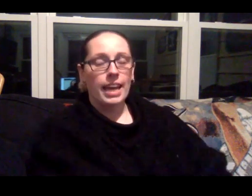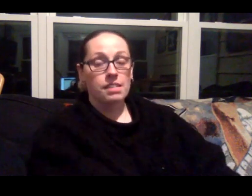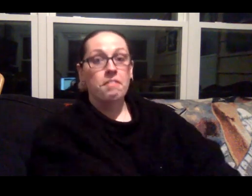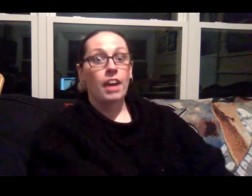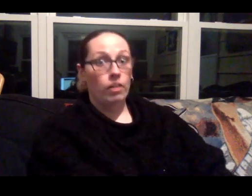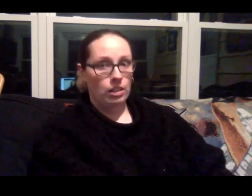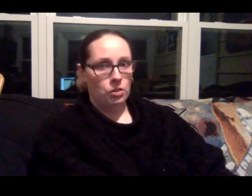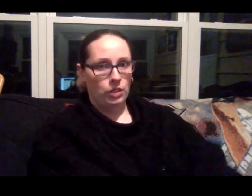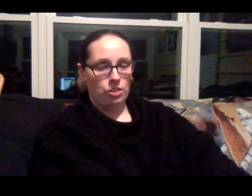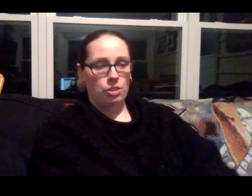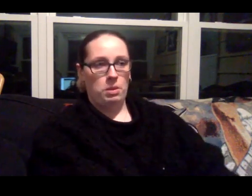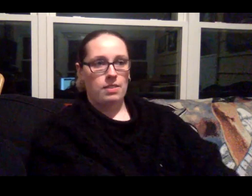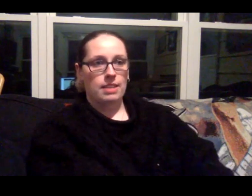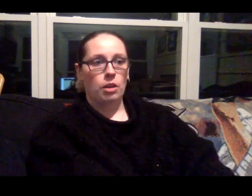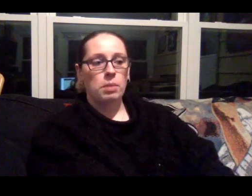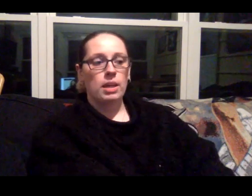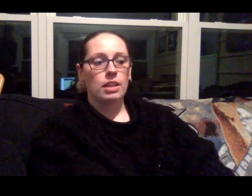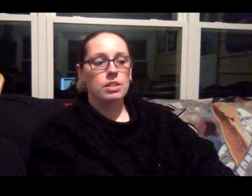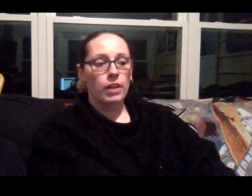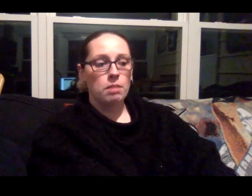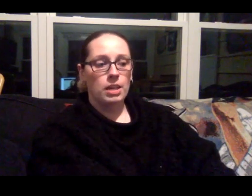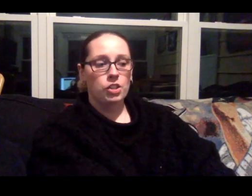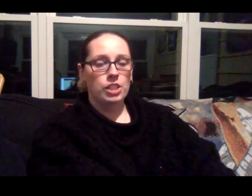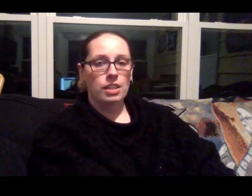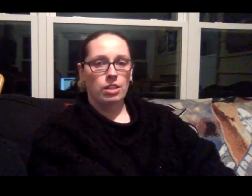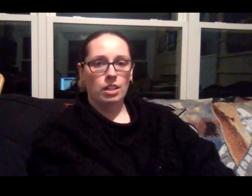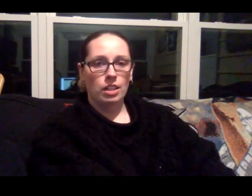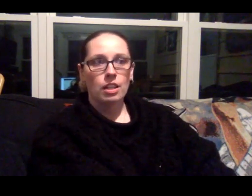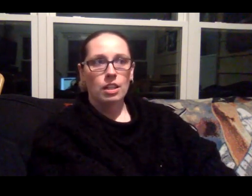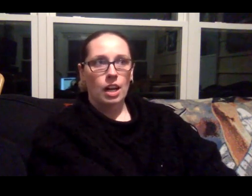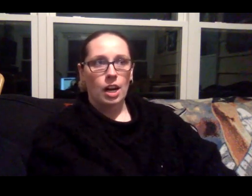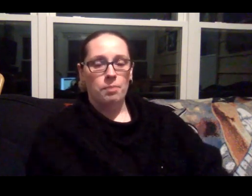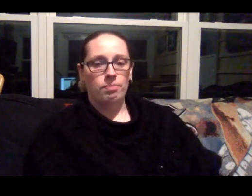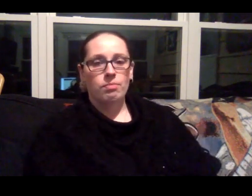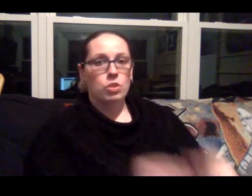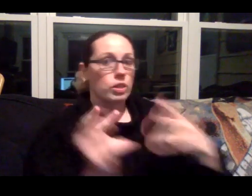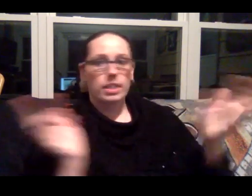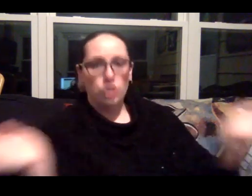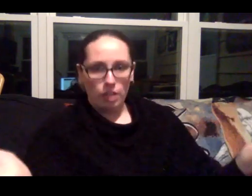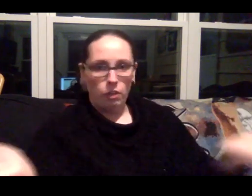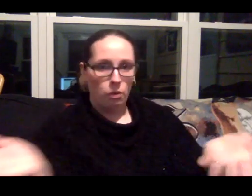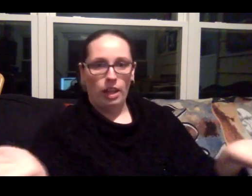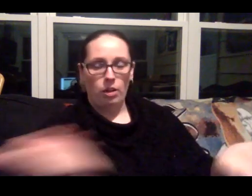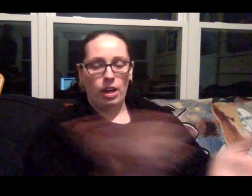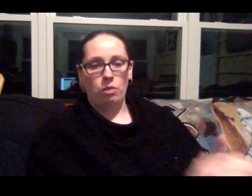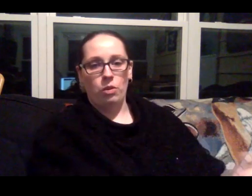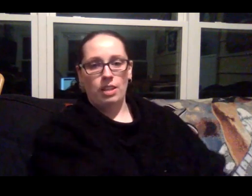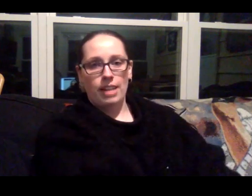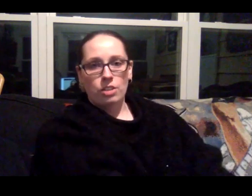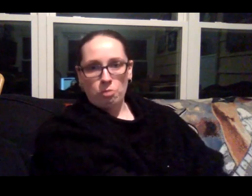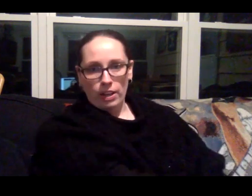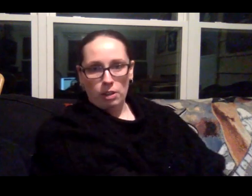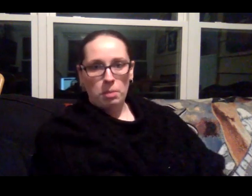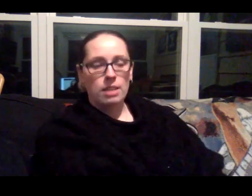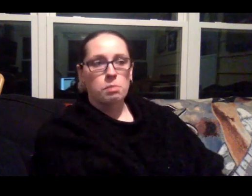Jack has a very close relationship with his SLP. And it's funny because she did her, um, student teaching, if you will. I don't, I don't know the